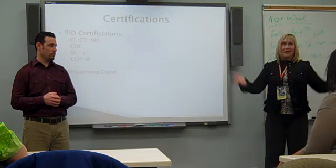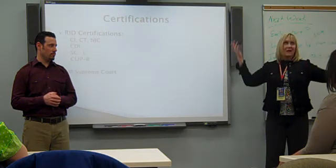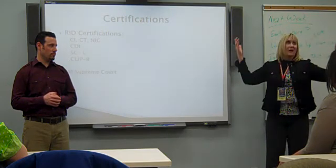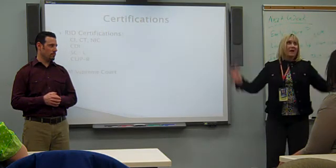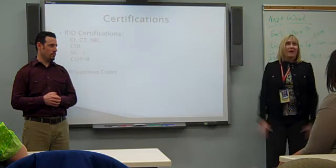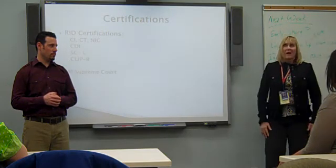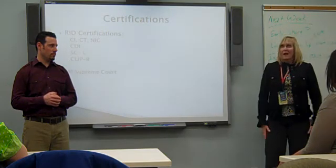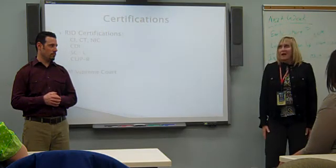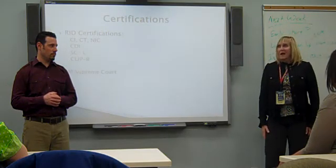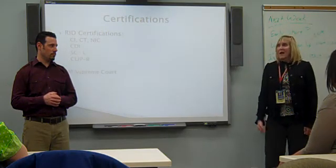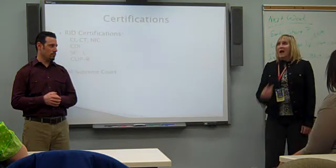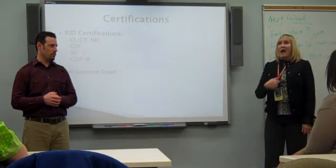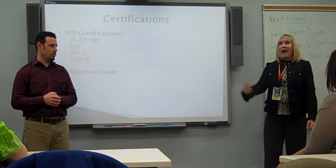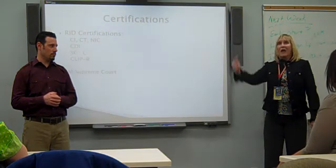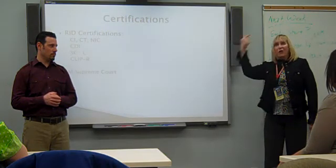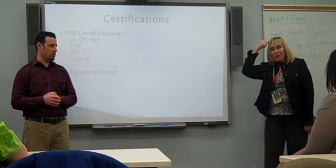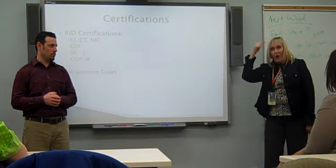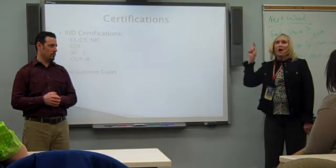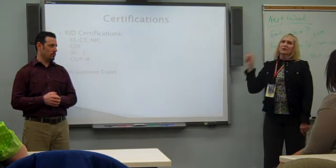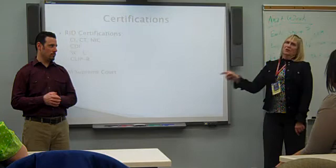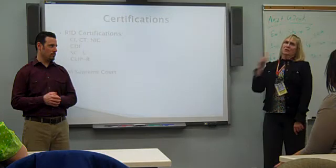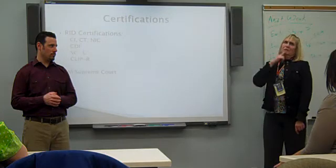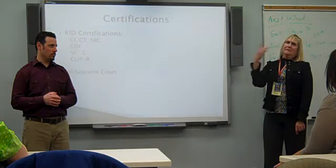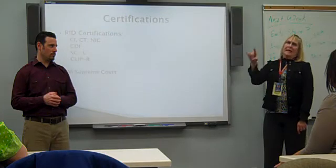I remember one guy